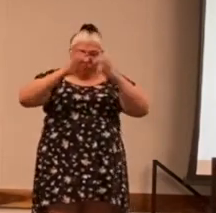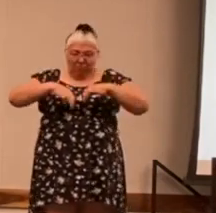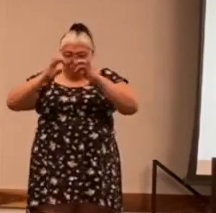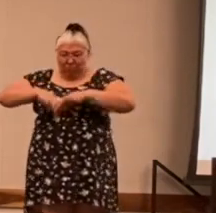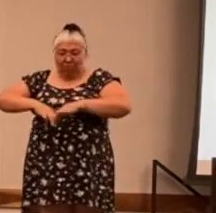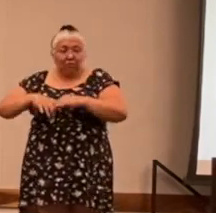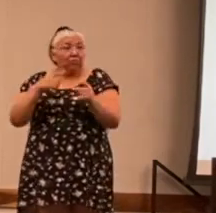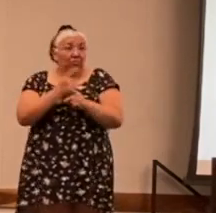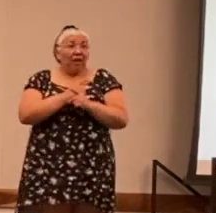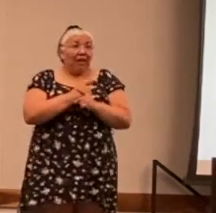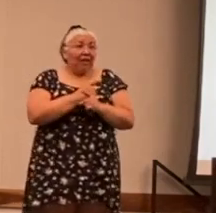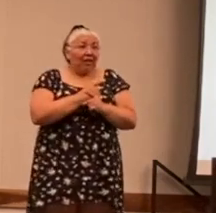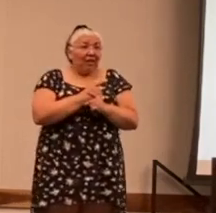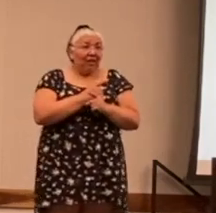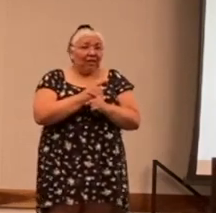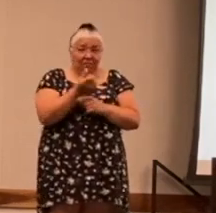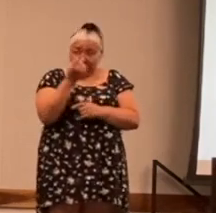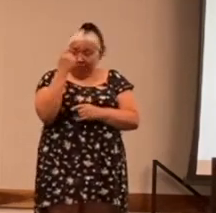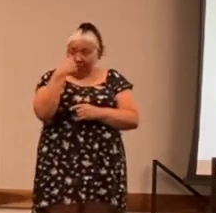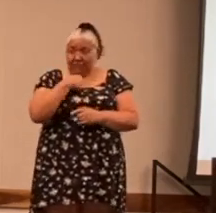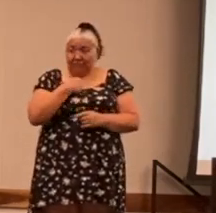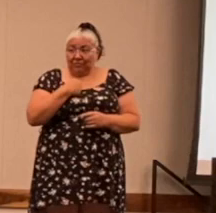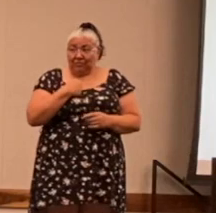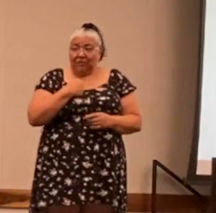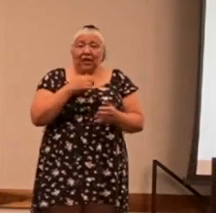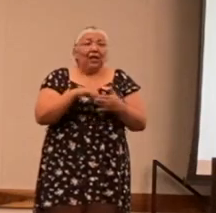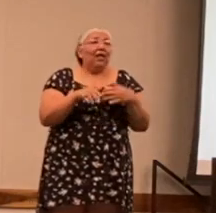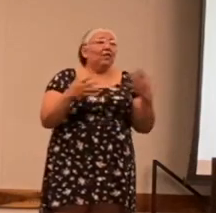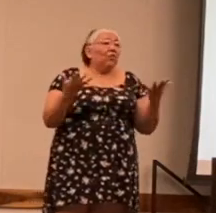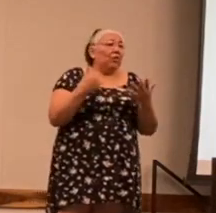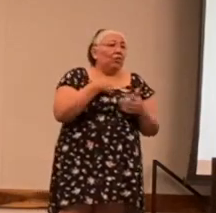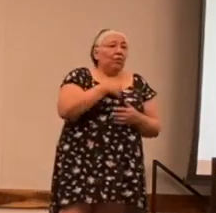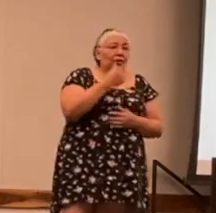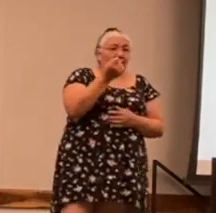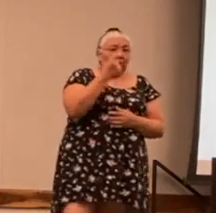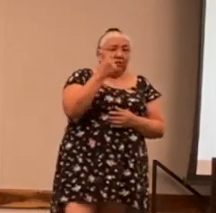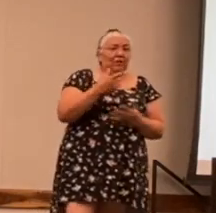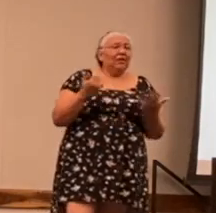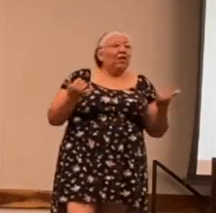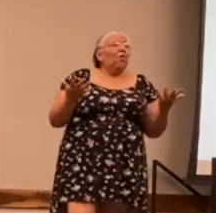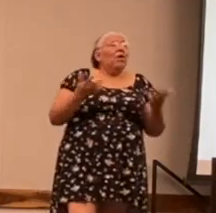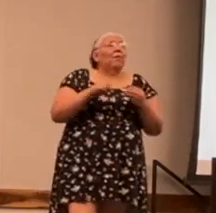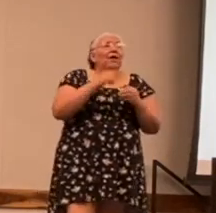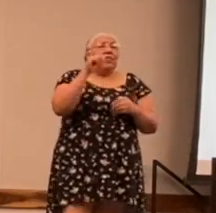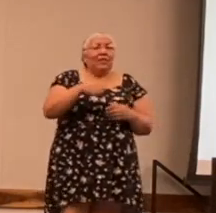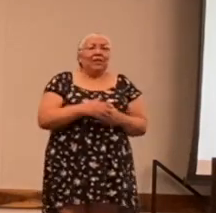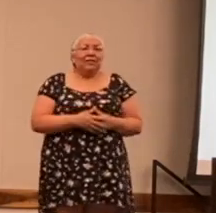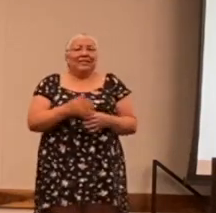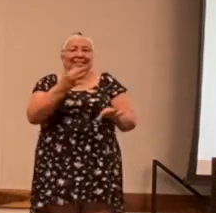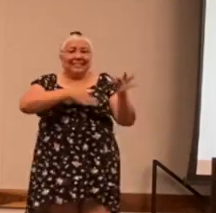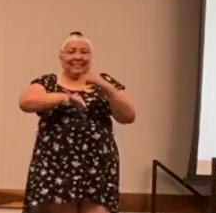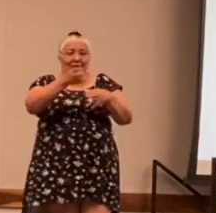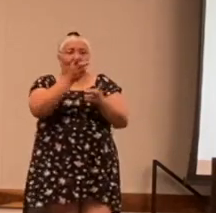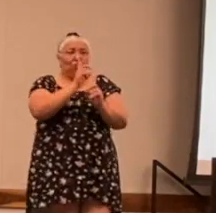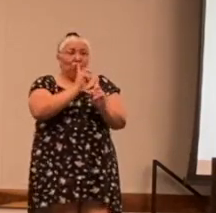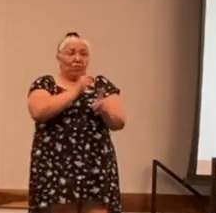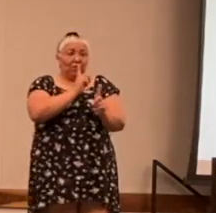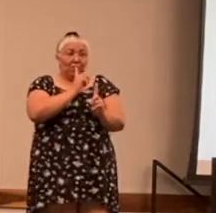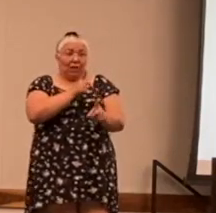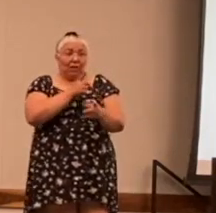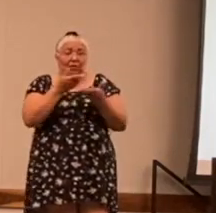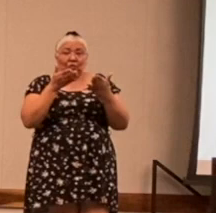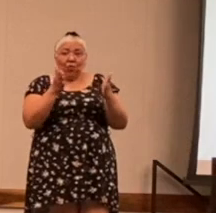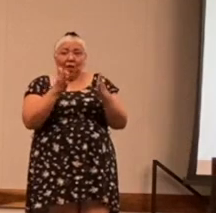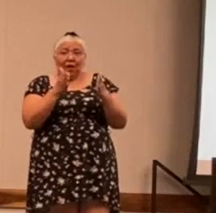apart, right? You with me? Yeah. Sure. That's what we said, right? So what about this? Instead of responding the